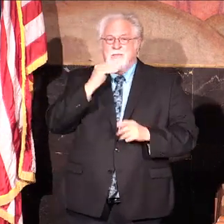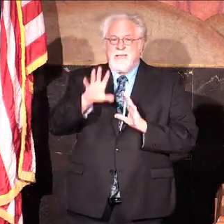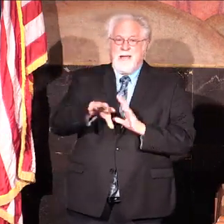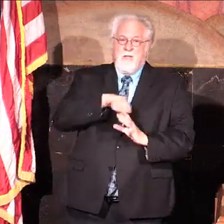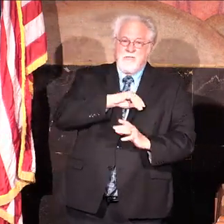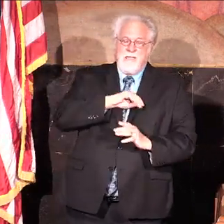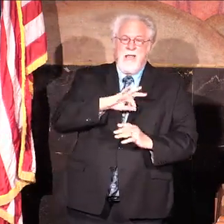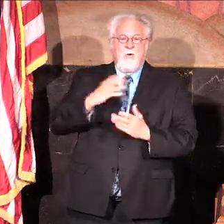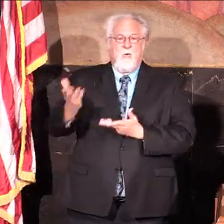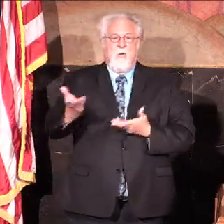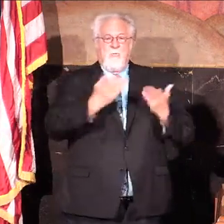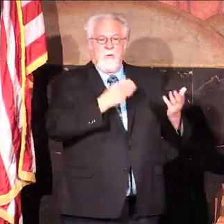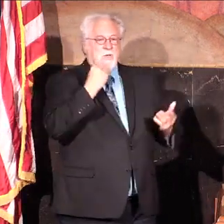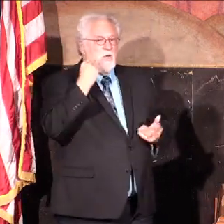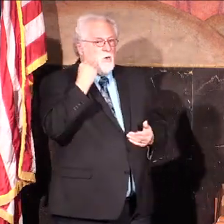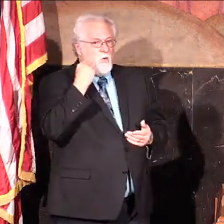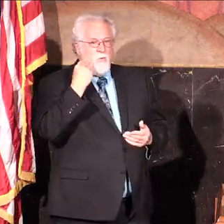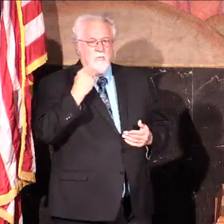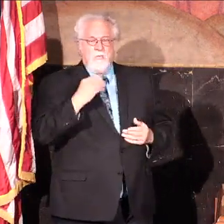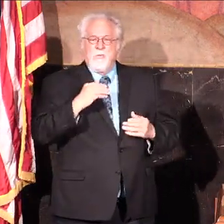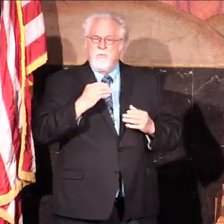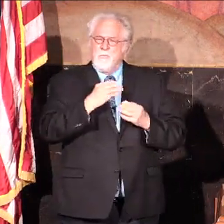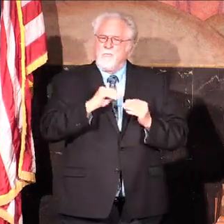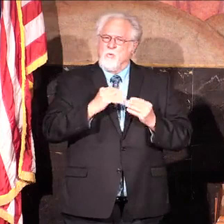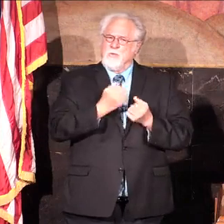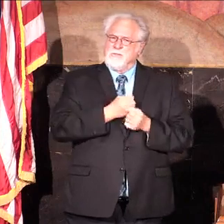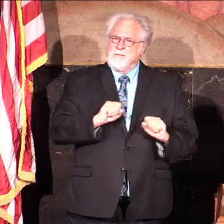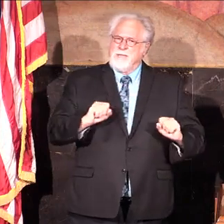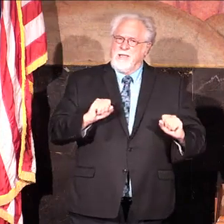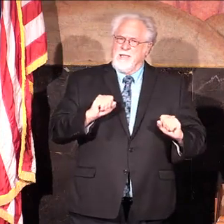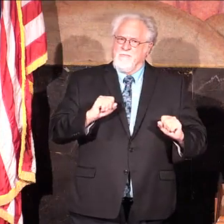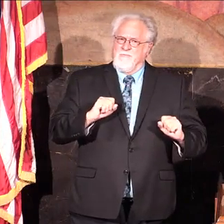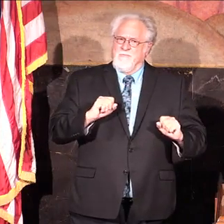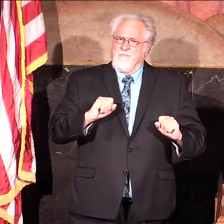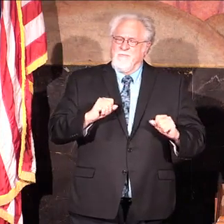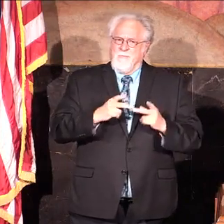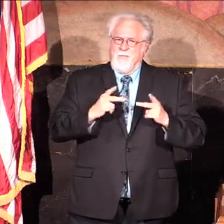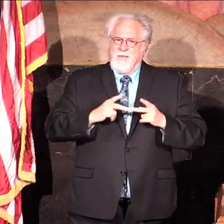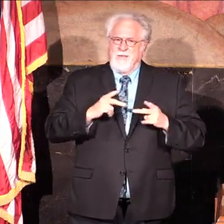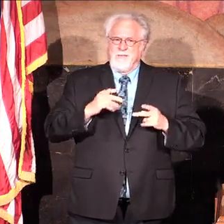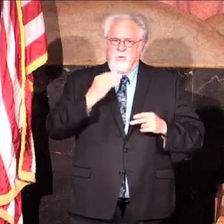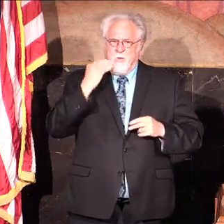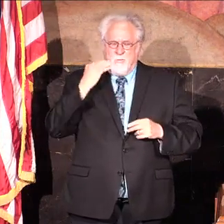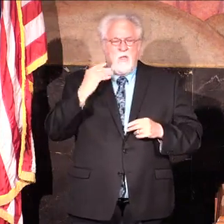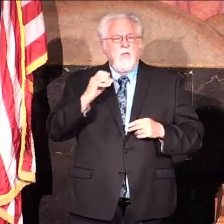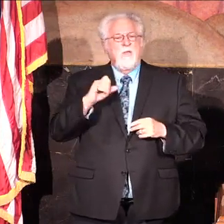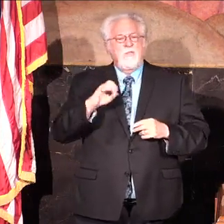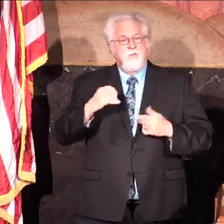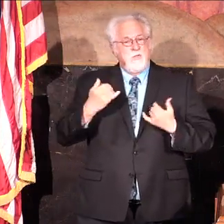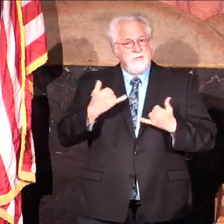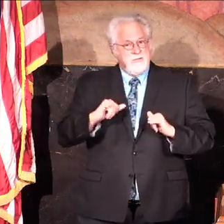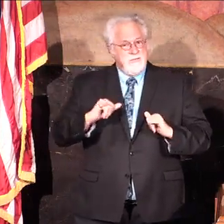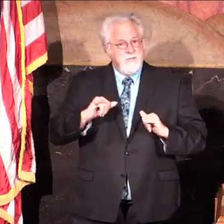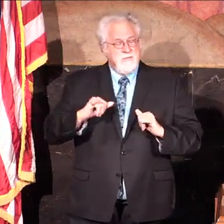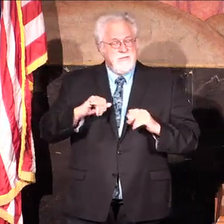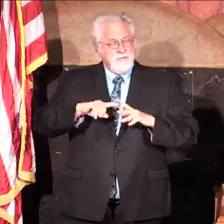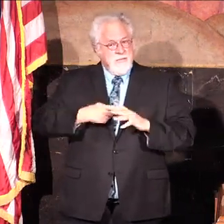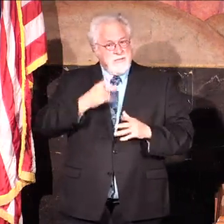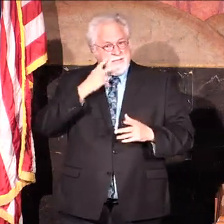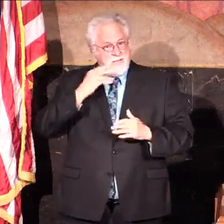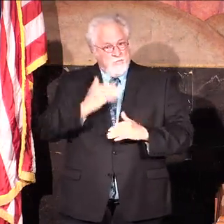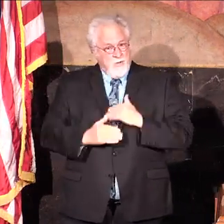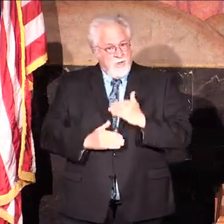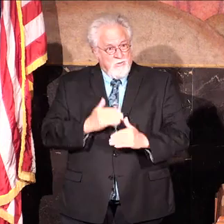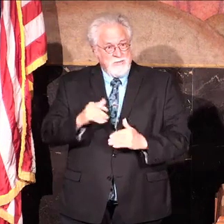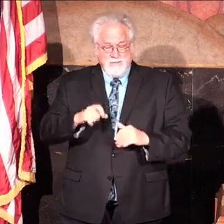outside or take it home. There is no safer place than home. So we're starting to see some progress. We need to